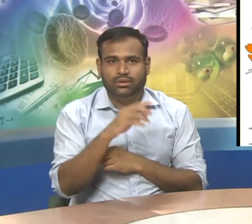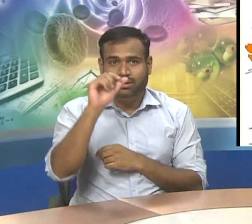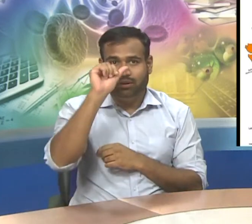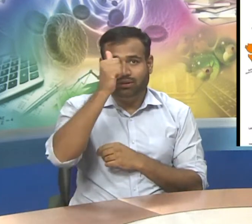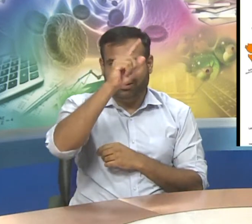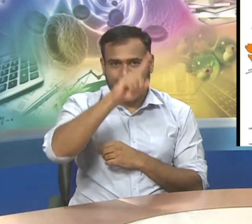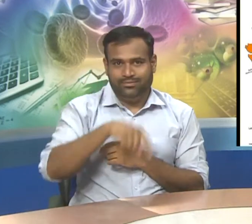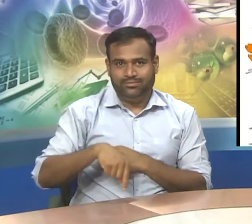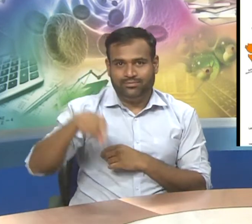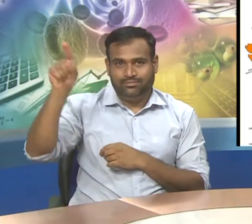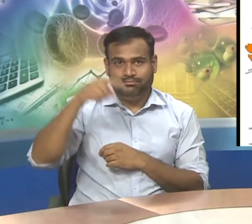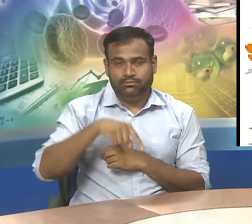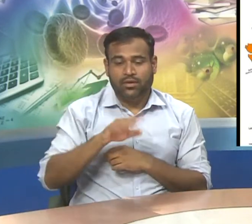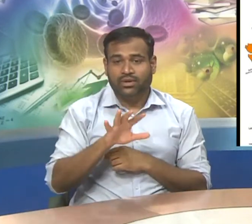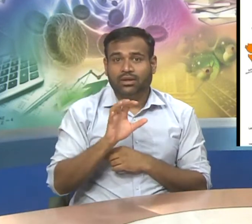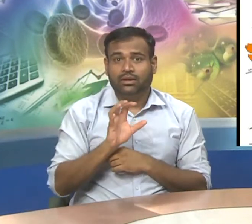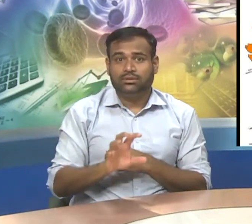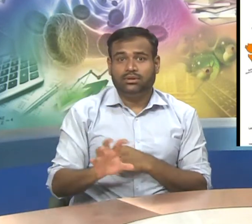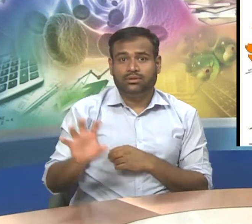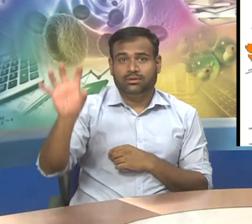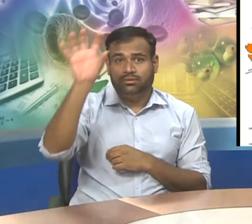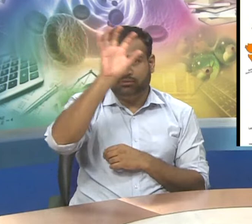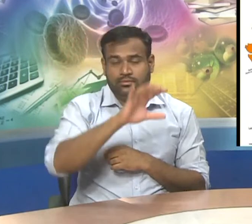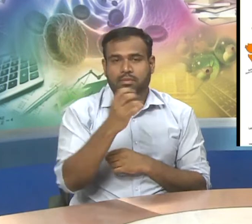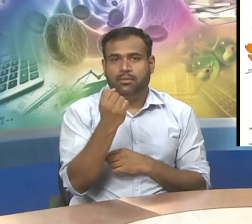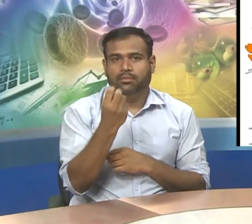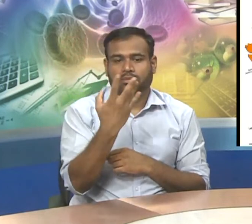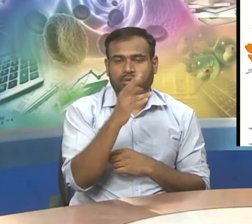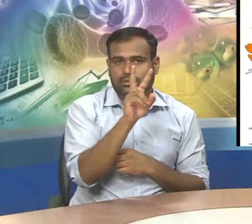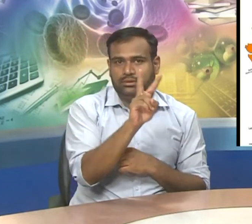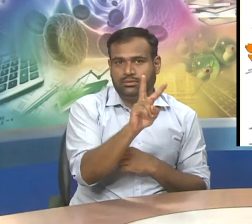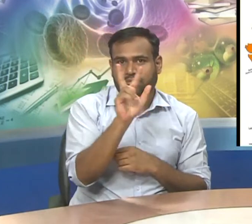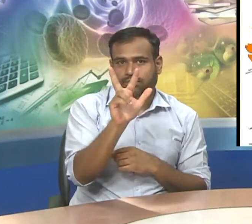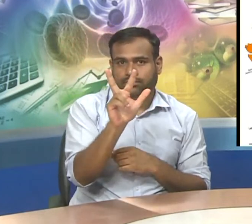onward, we are beginning the lesson. Here you can see this screen,